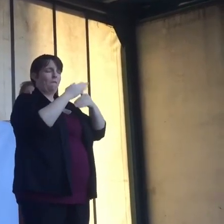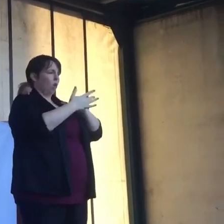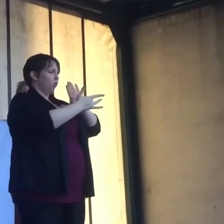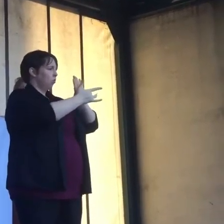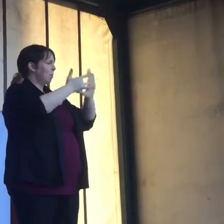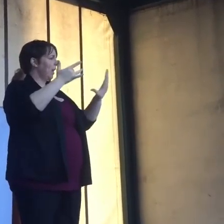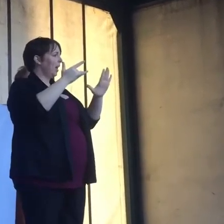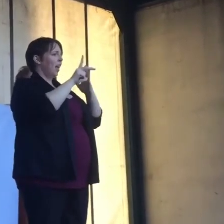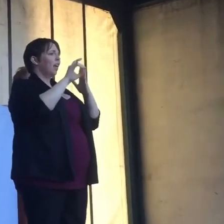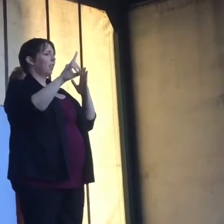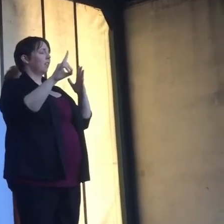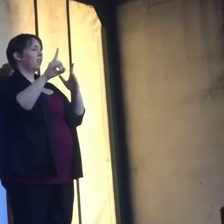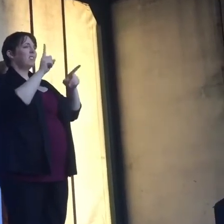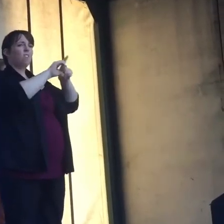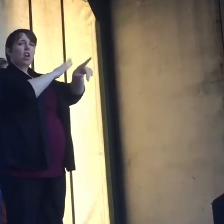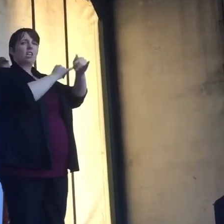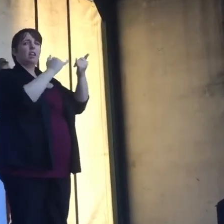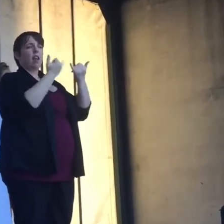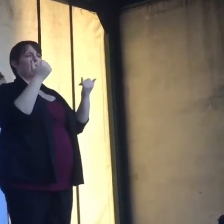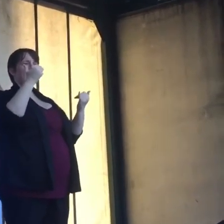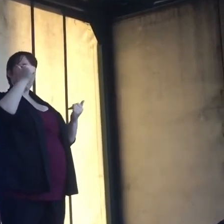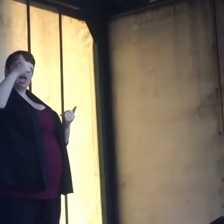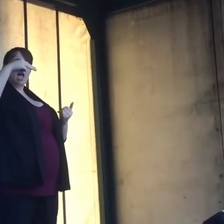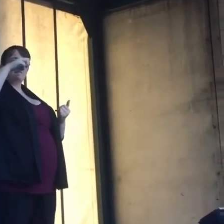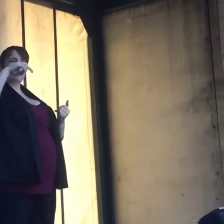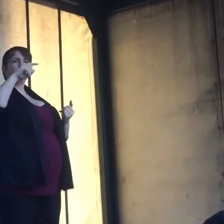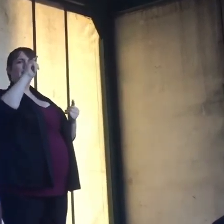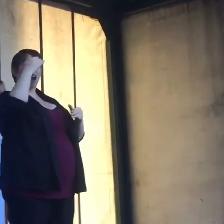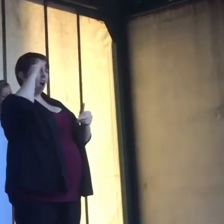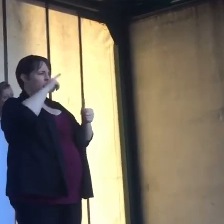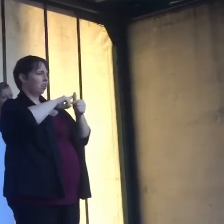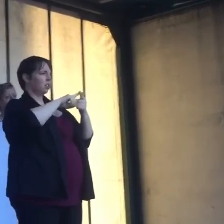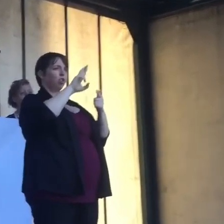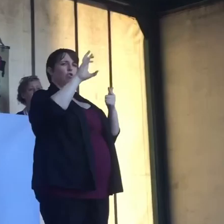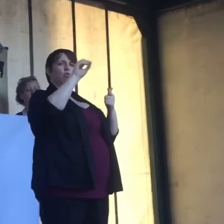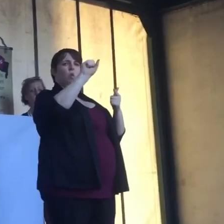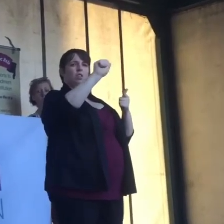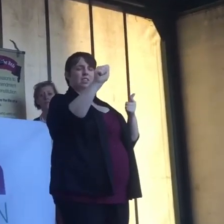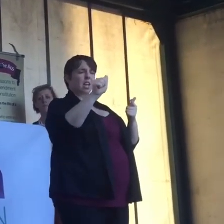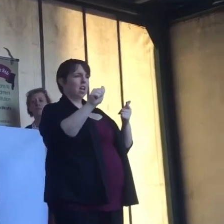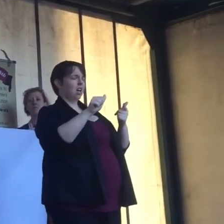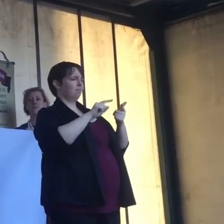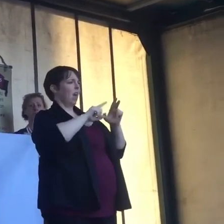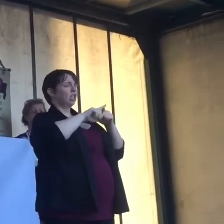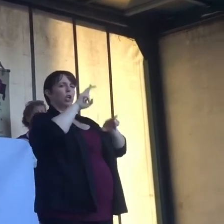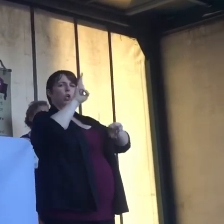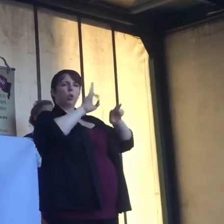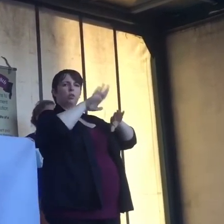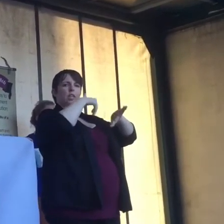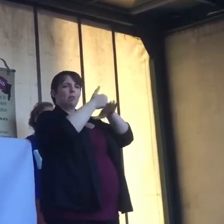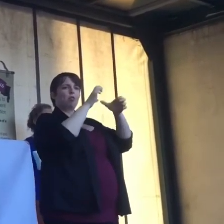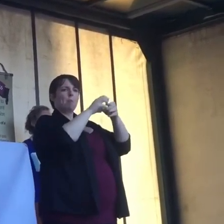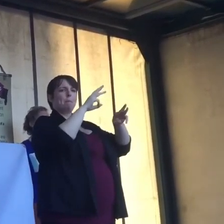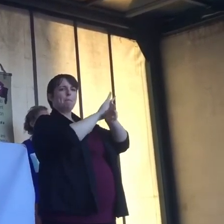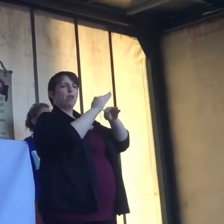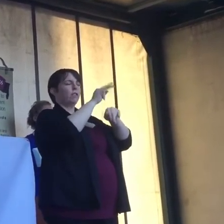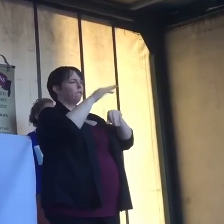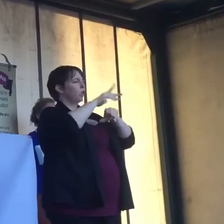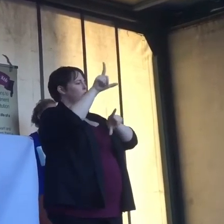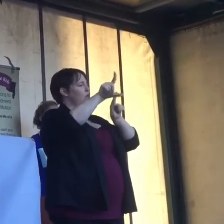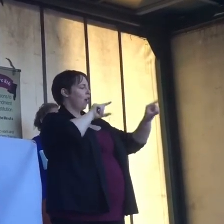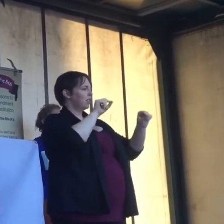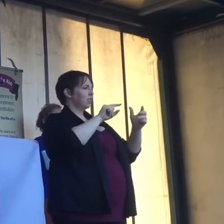Amendment. Organisations like Amnesty Ireland, like ROSA, the newly established Parents for Choice, the trade union